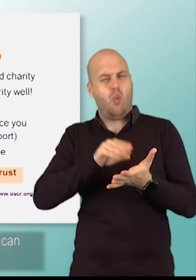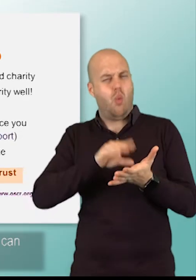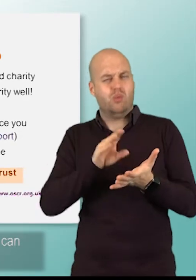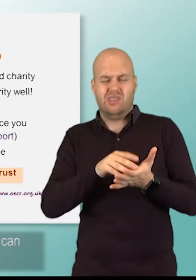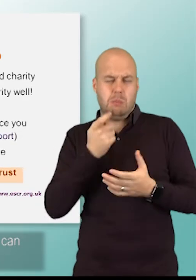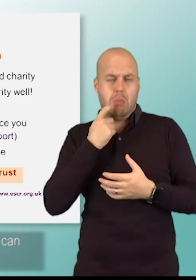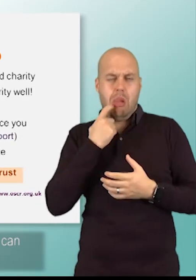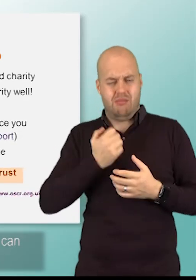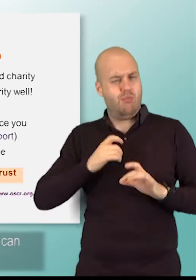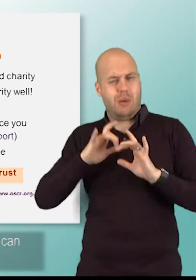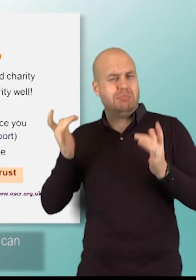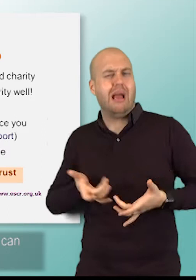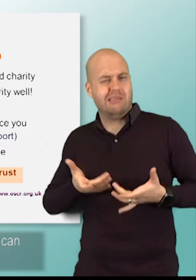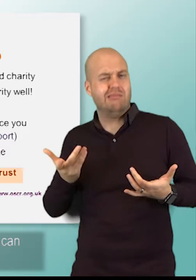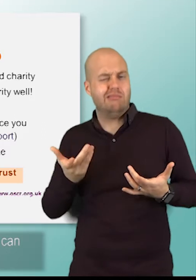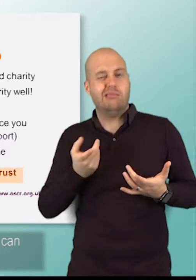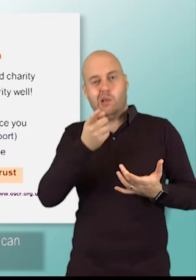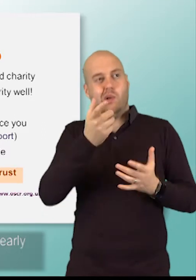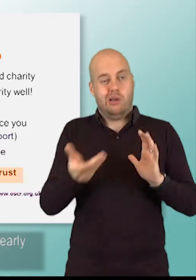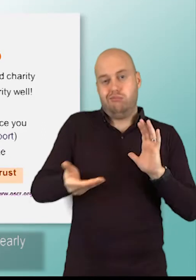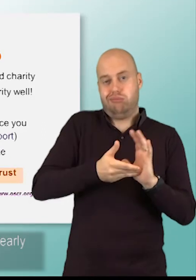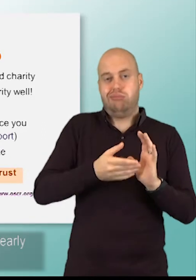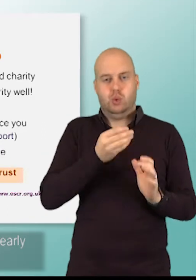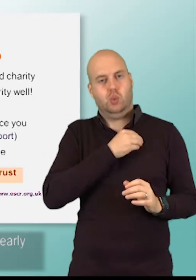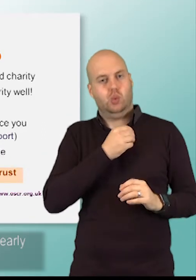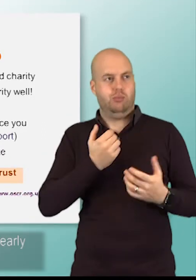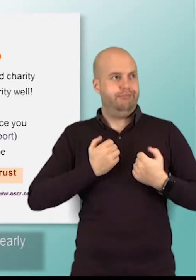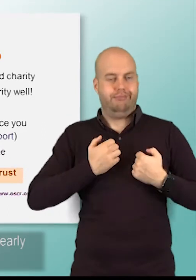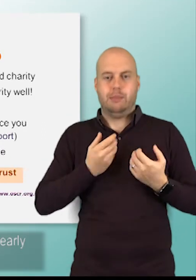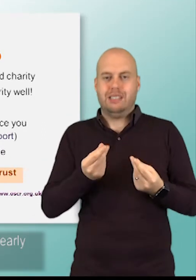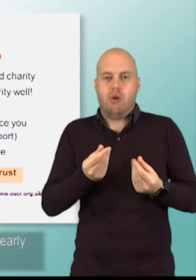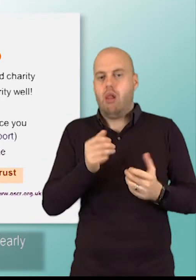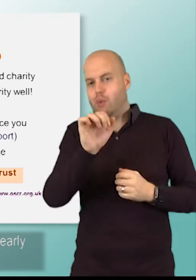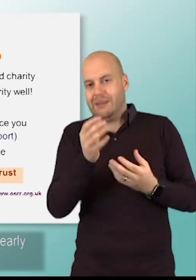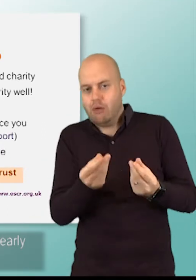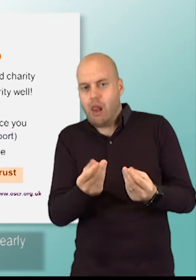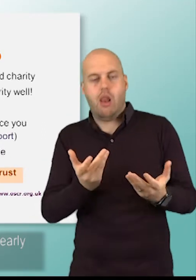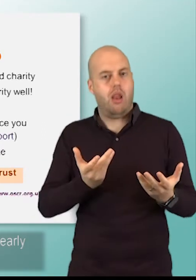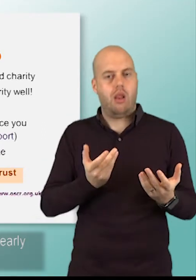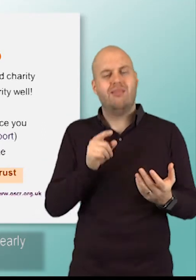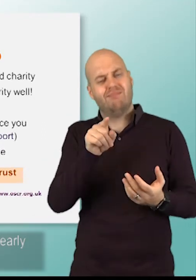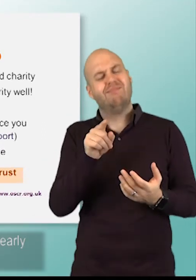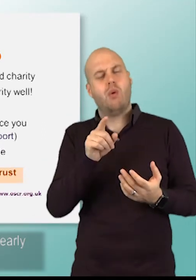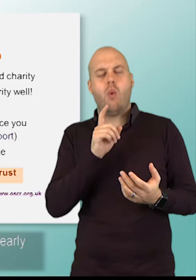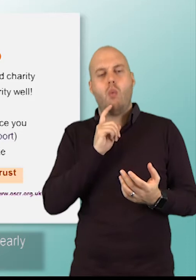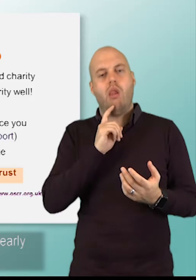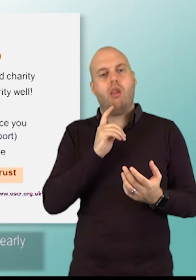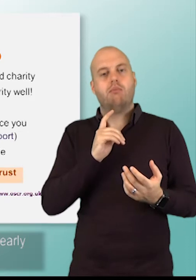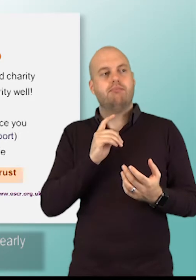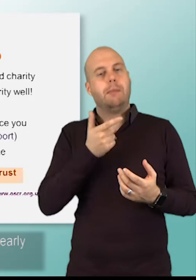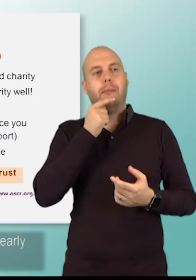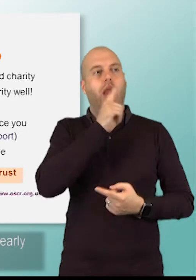include that in your material. And it does have a real impact on people's confidence, seeing clearly that you're a